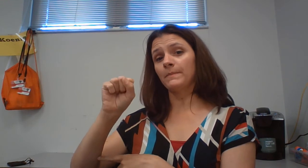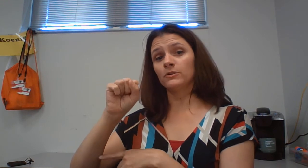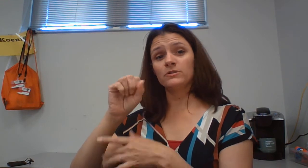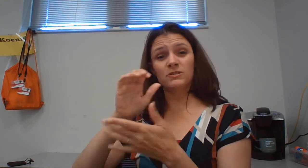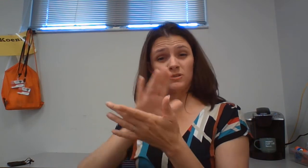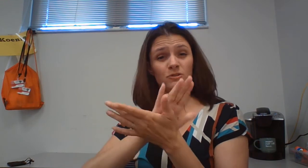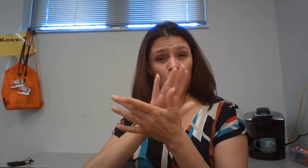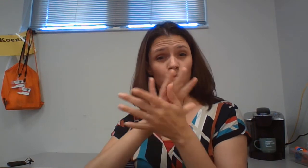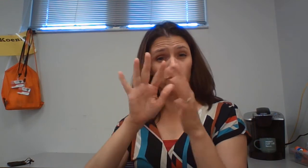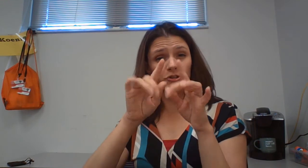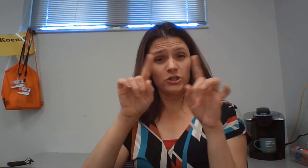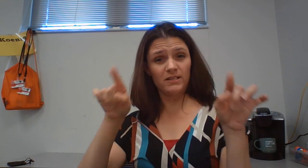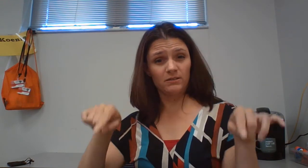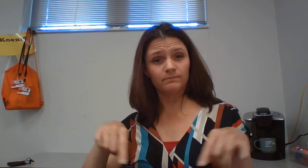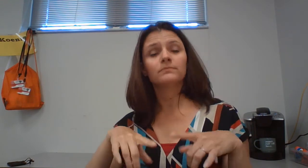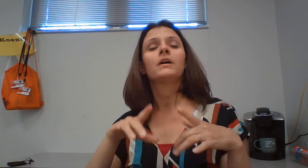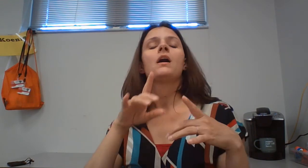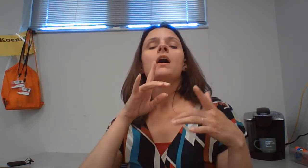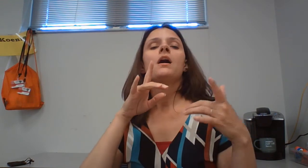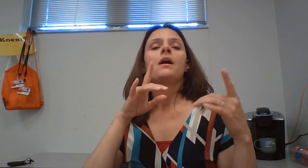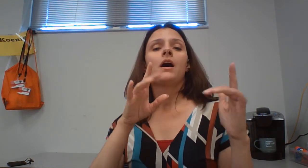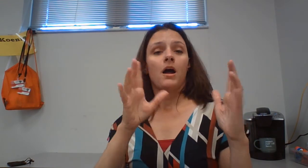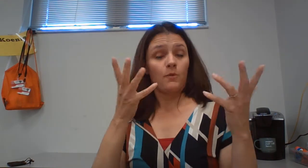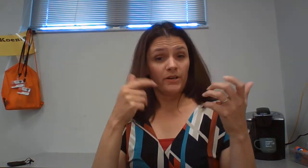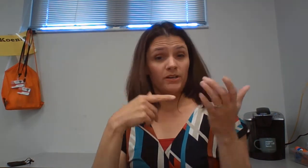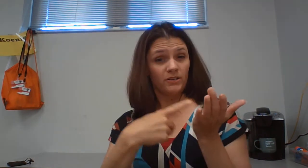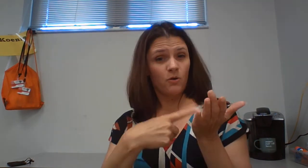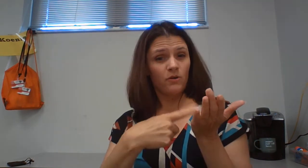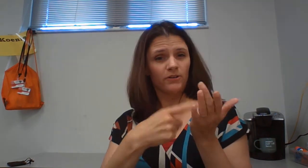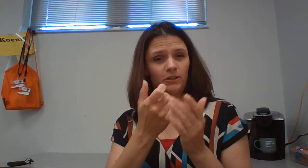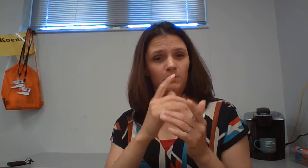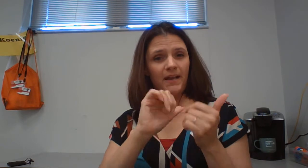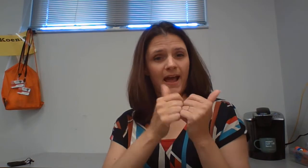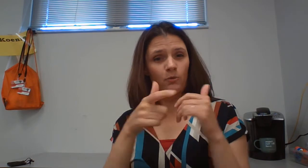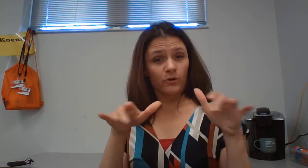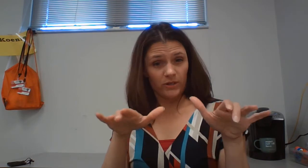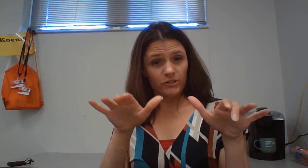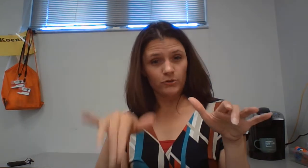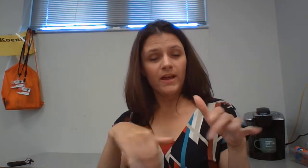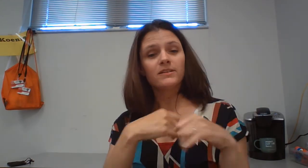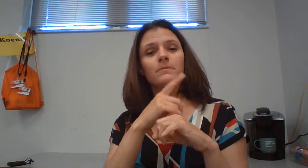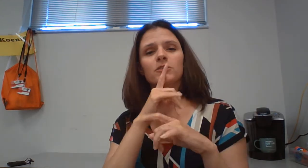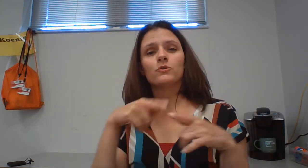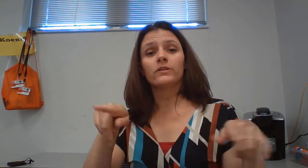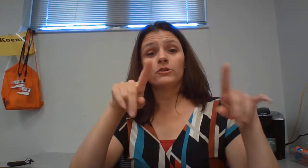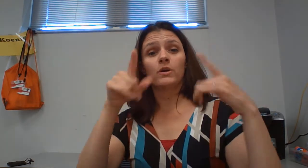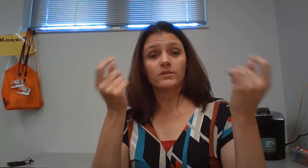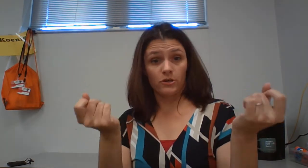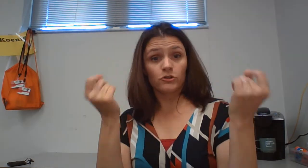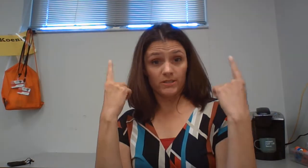parameters worksheet. I want to go over a little bit how we're going to do that to make sure that you guys are